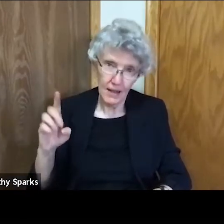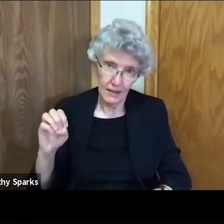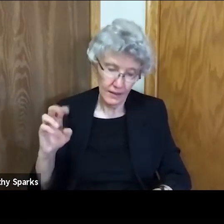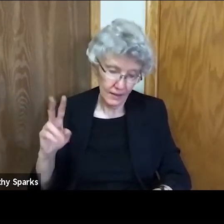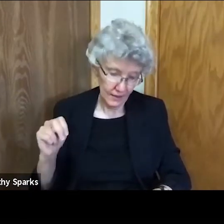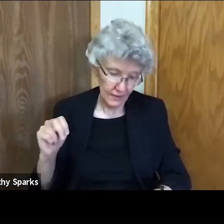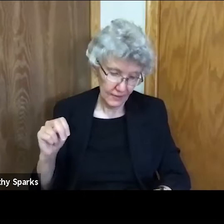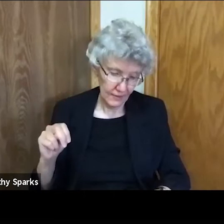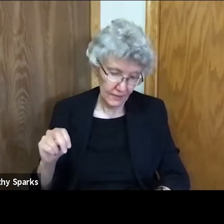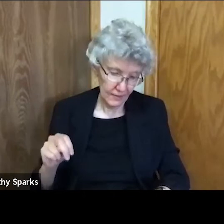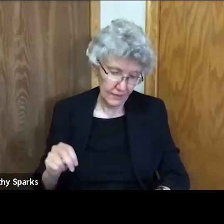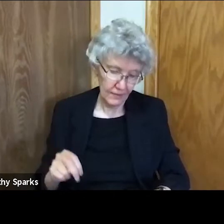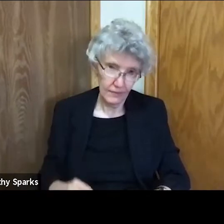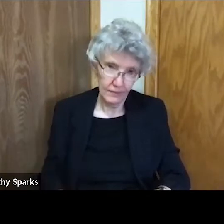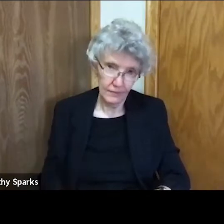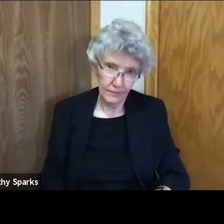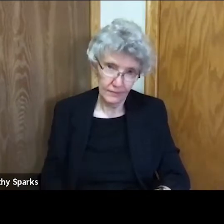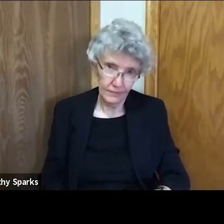Donald Patton.